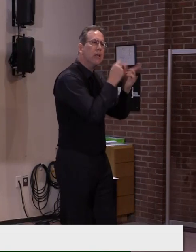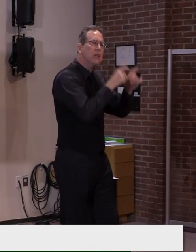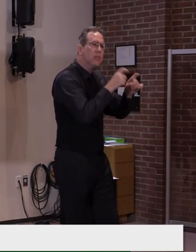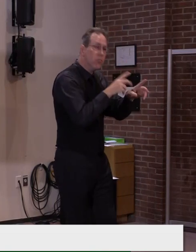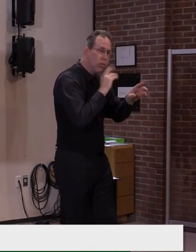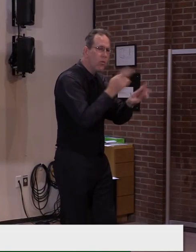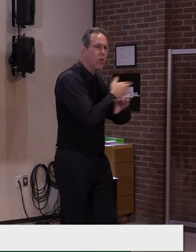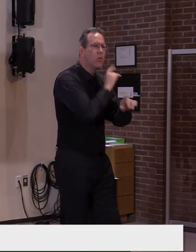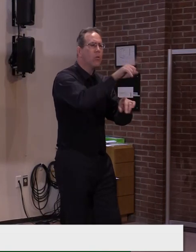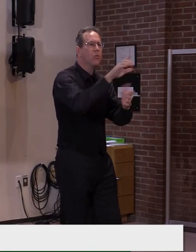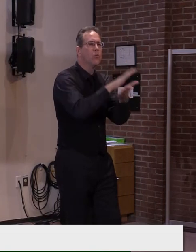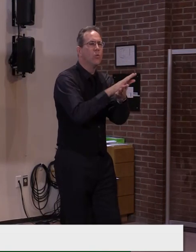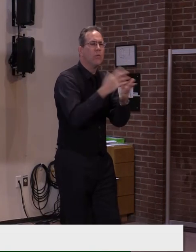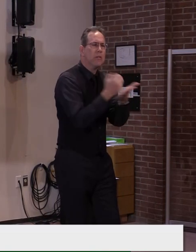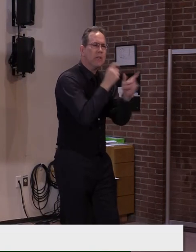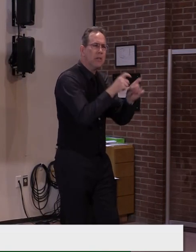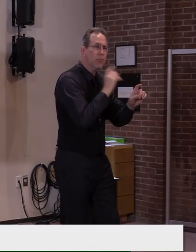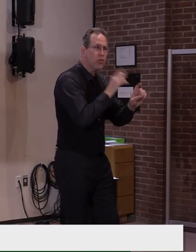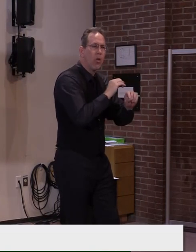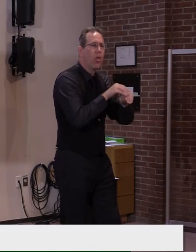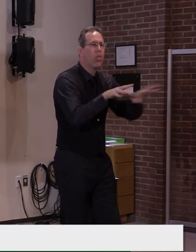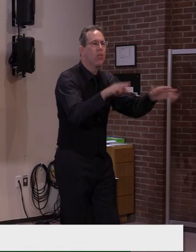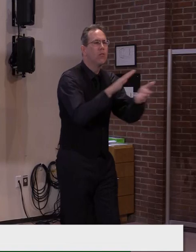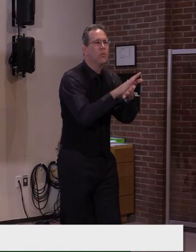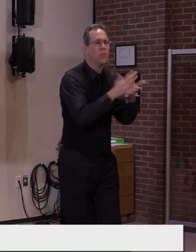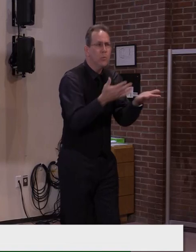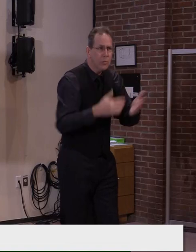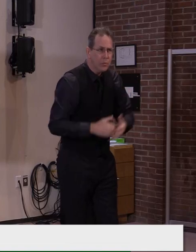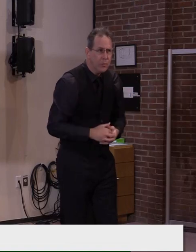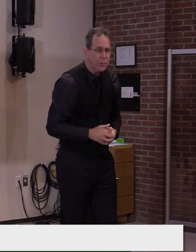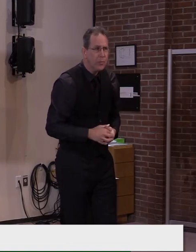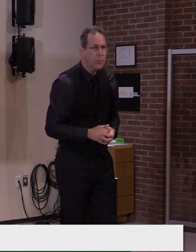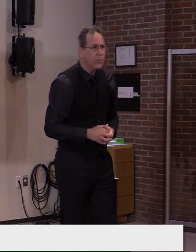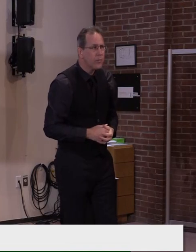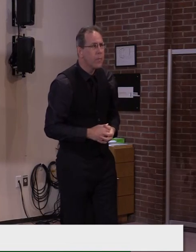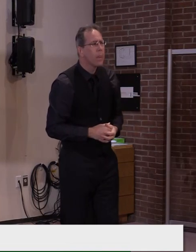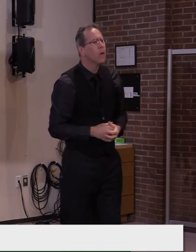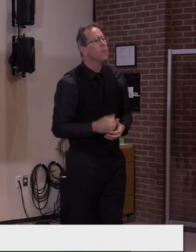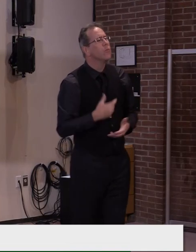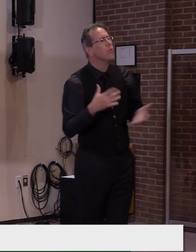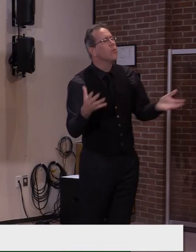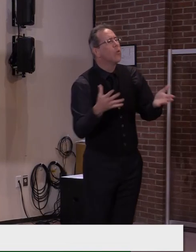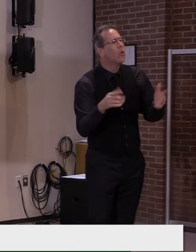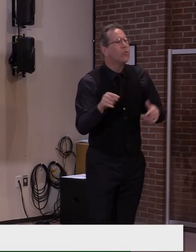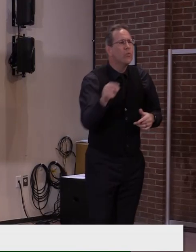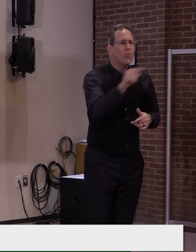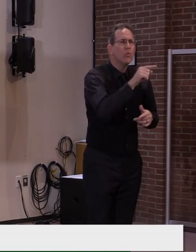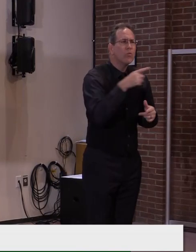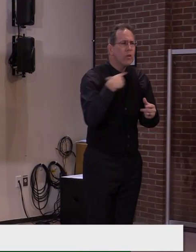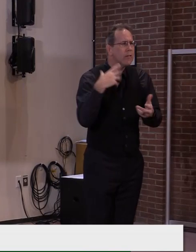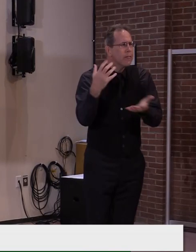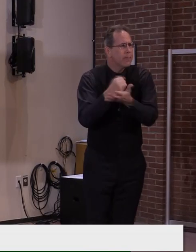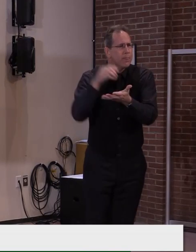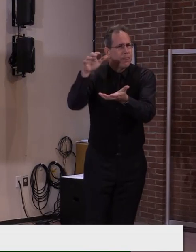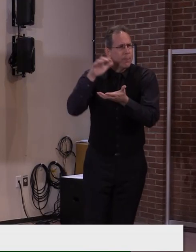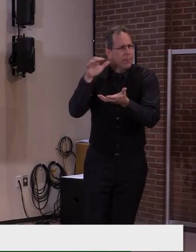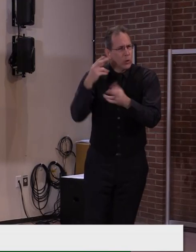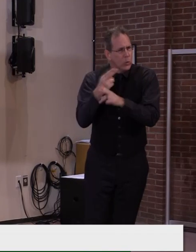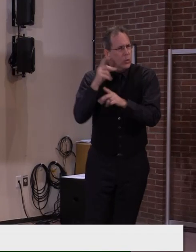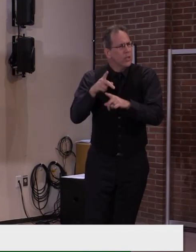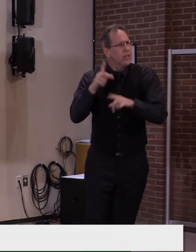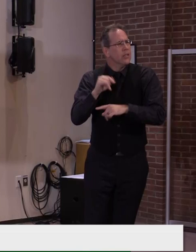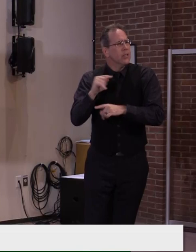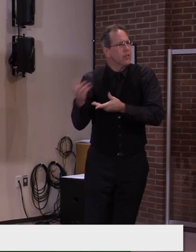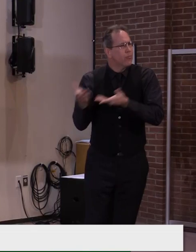encouraging families to take advantage of these tests. More information about these tests for students will be provided later this